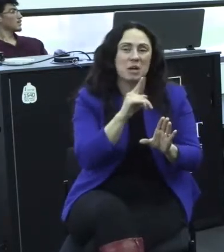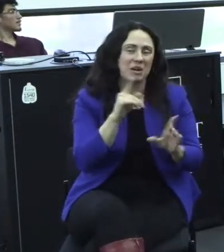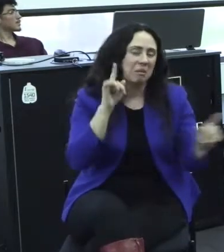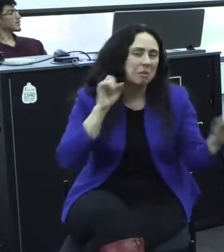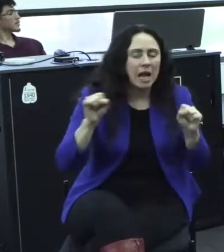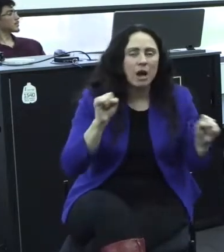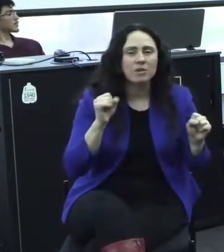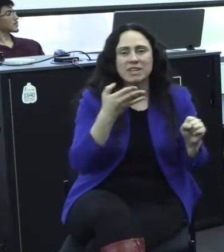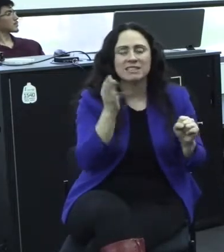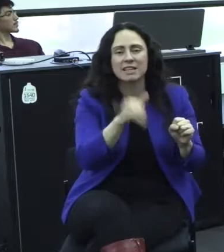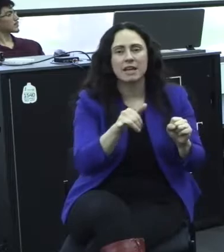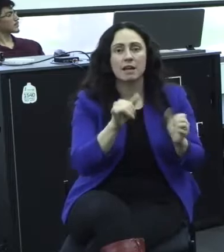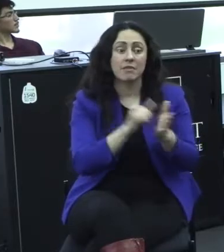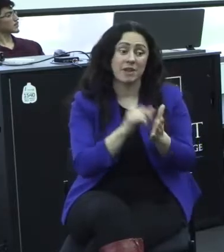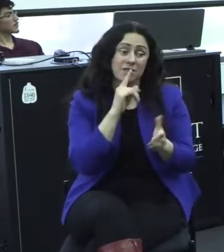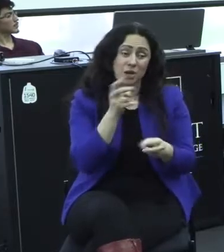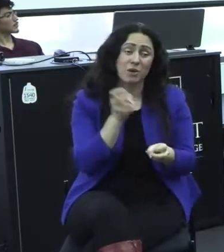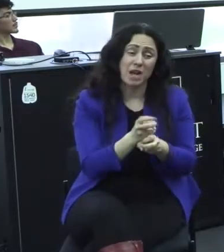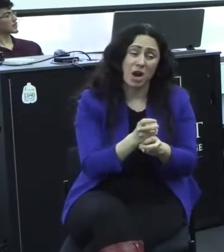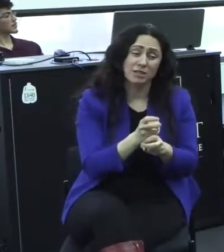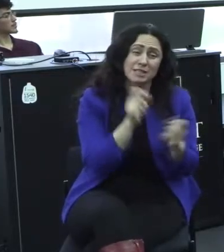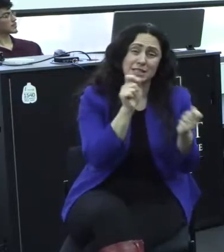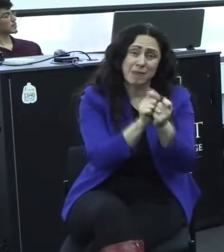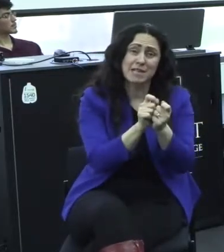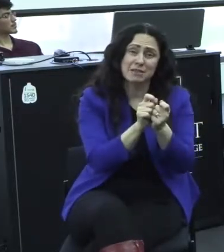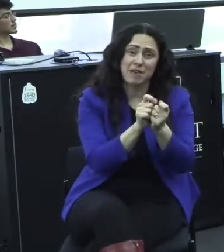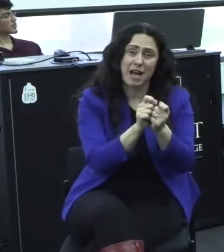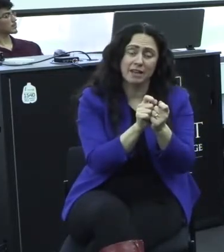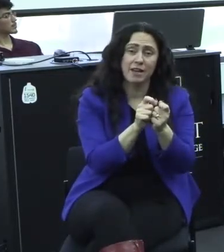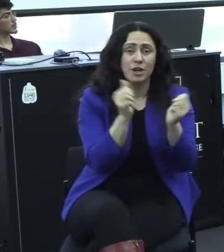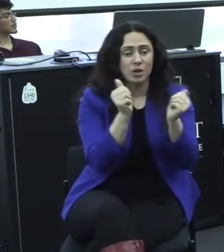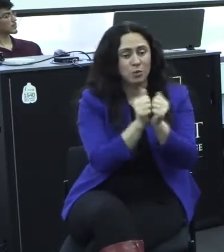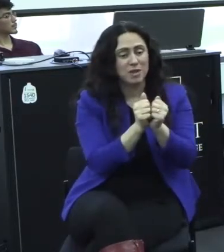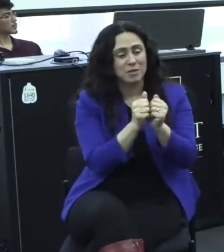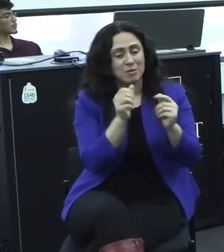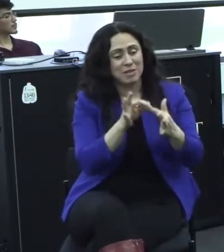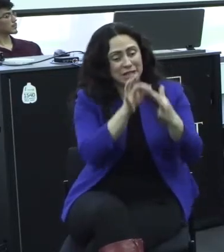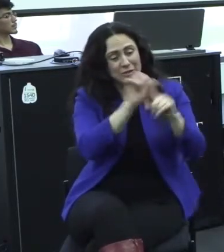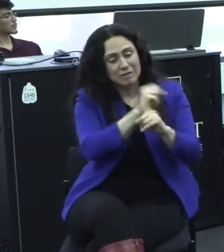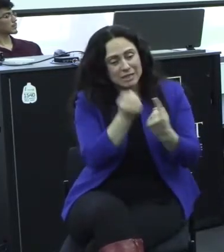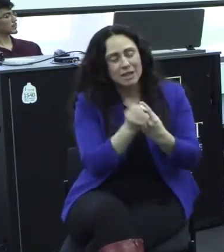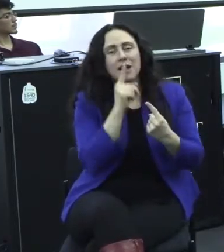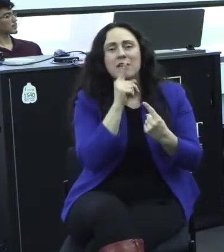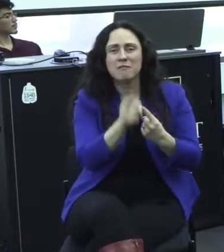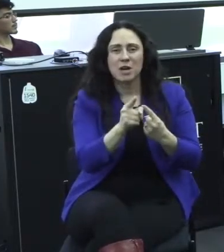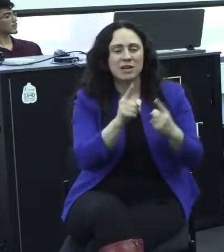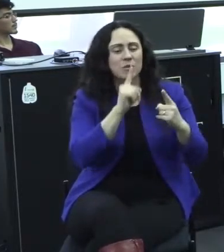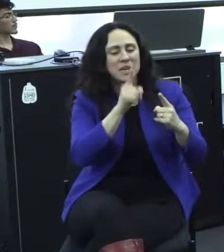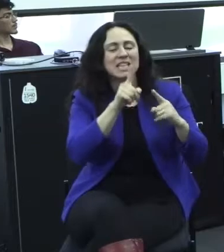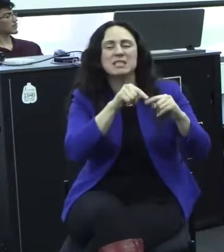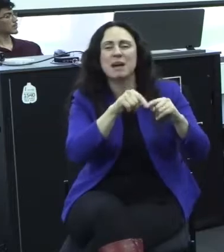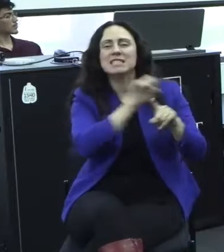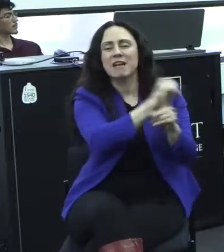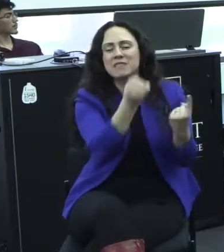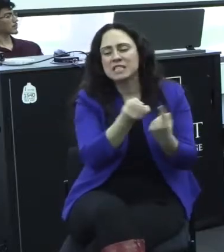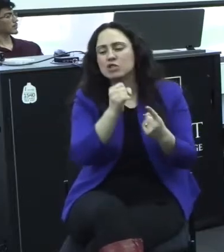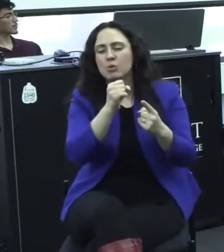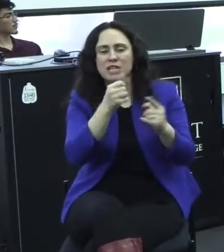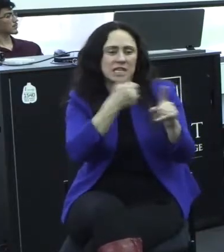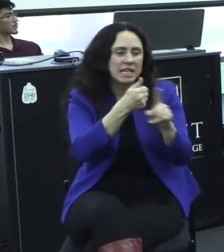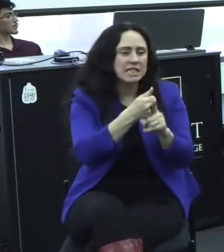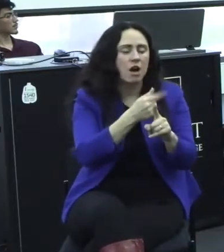And that's very hard to kind of specify certain nuances. Again, that's very case-by-case basis, and we are